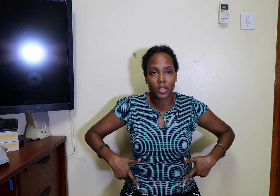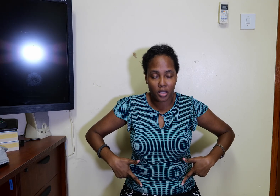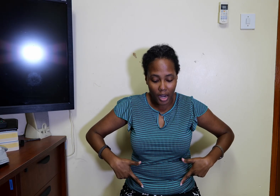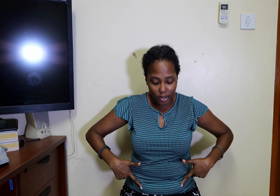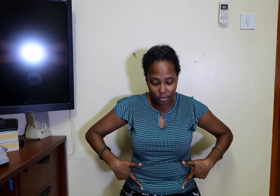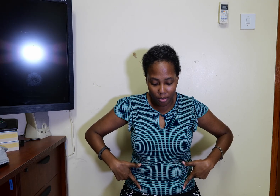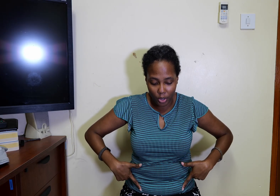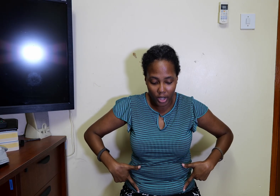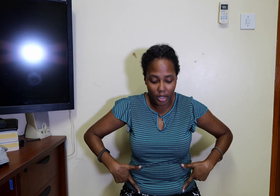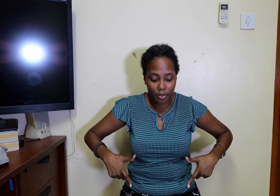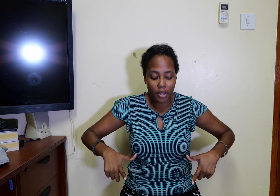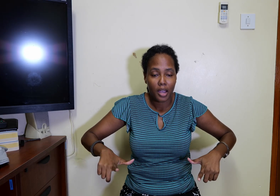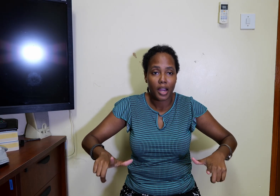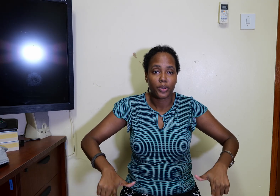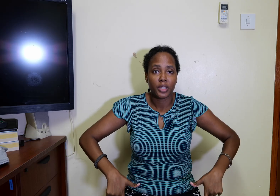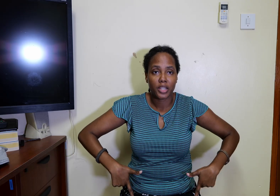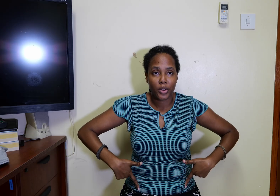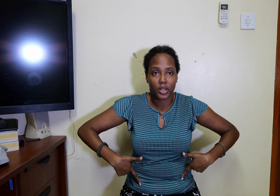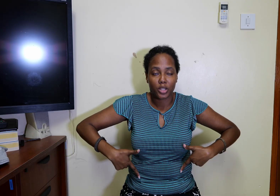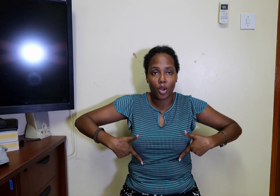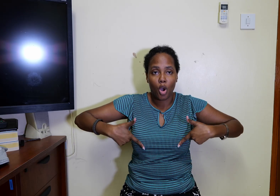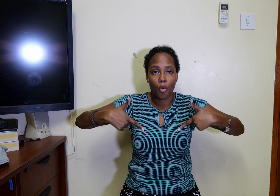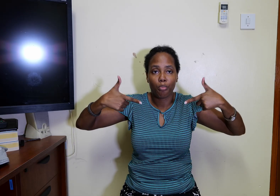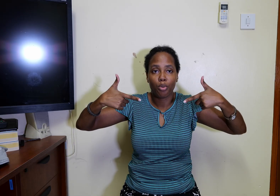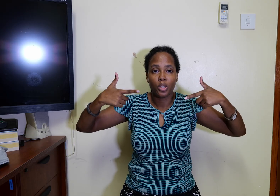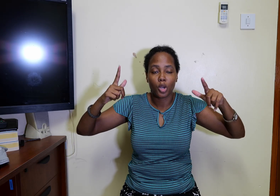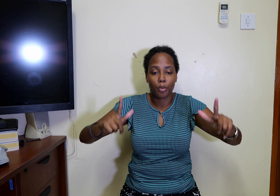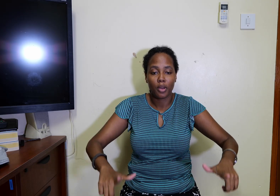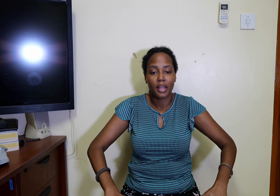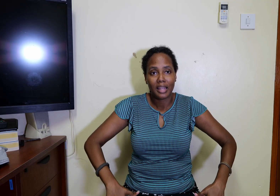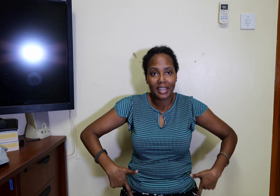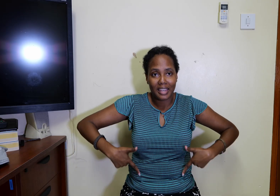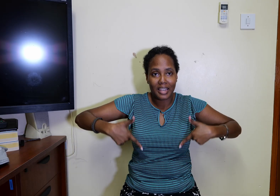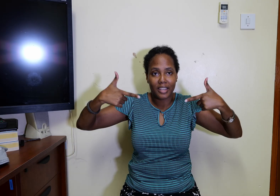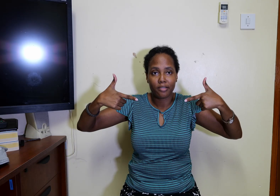to start from your hip and you're going to carry it up, pull it up. Live.